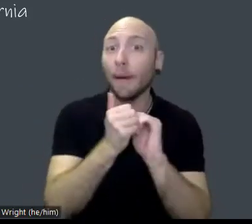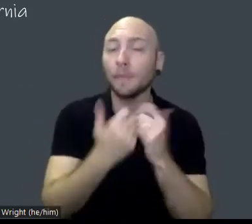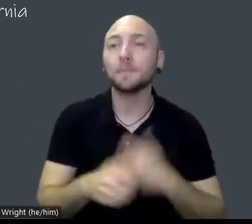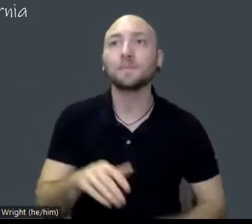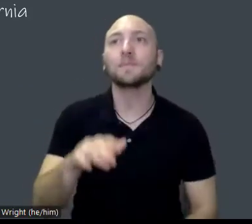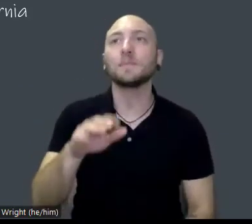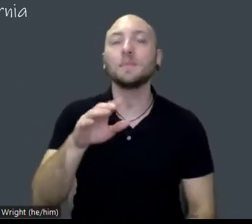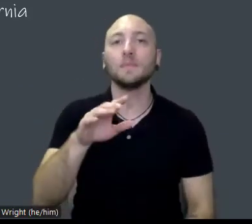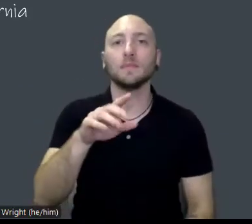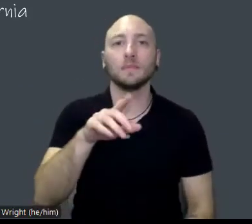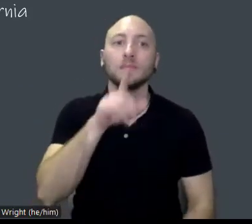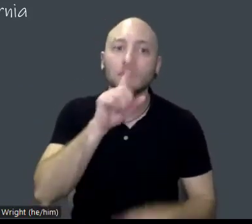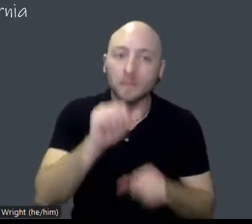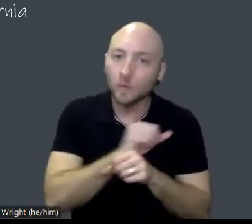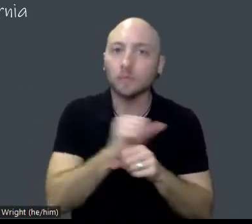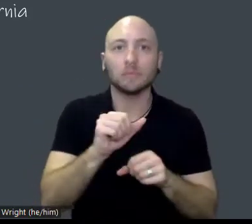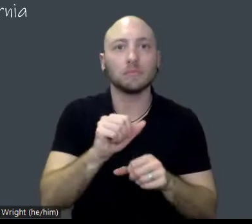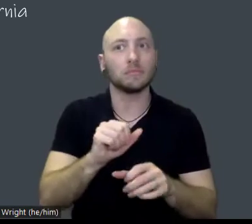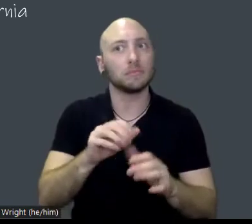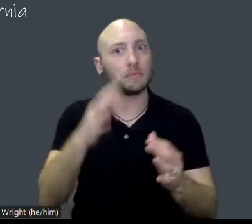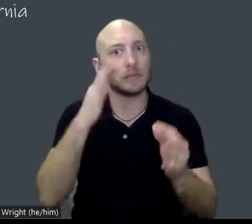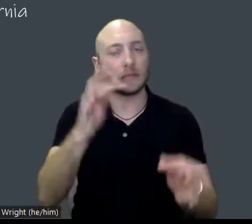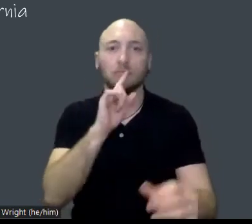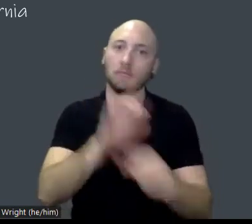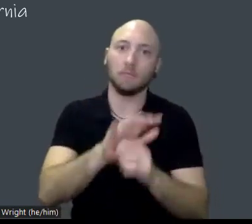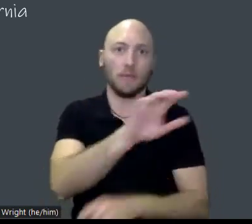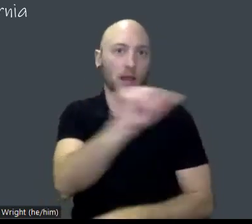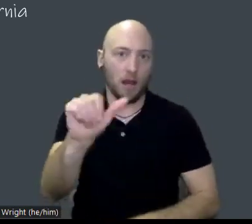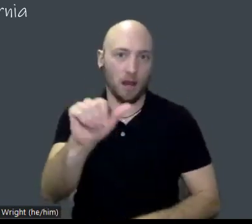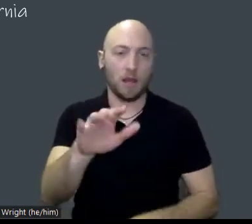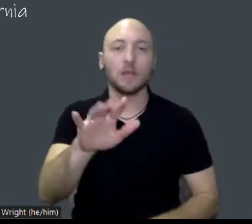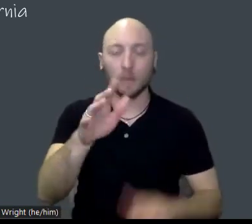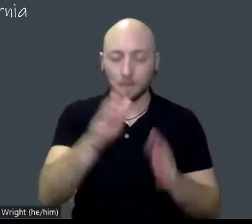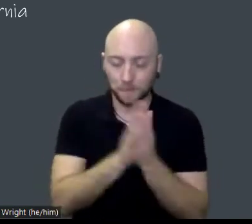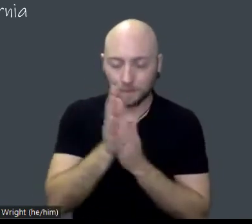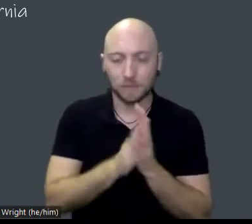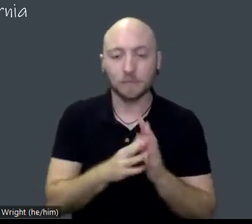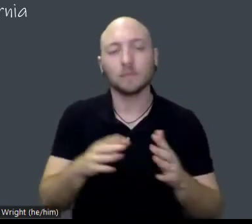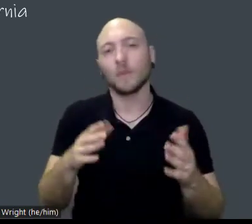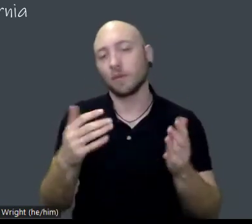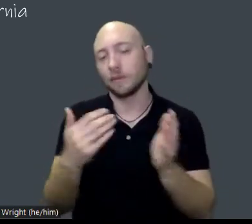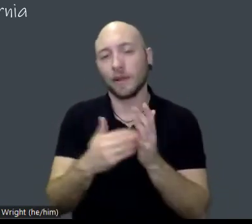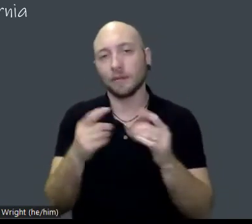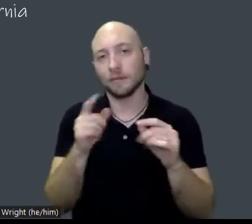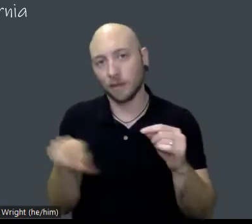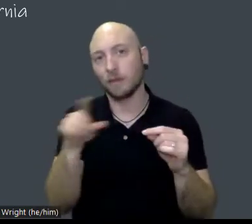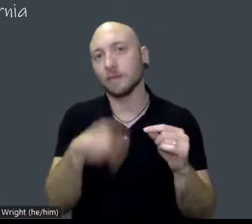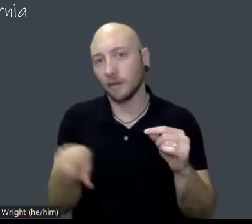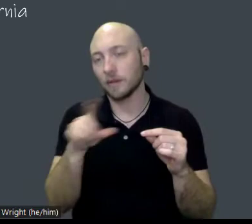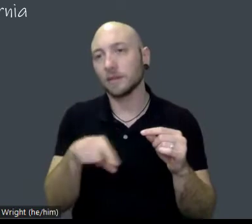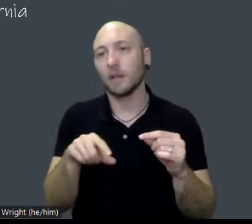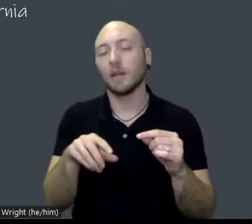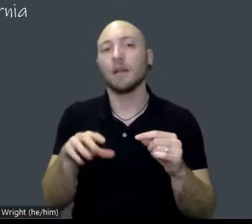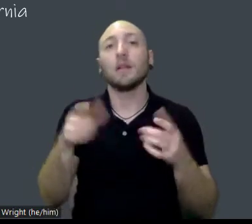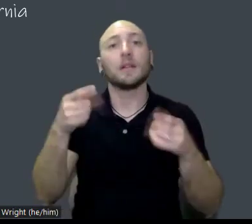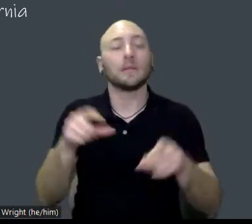like truly commit to the program, is so I was doing that cycle of like, I was in a relationship